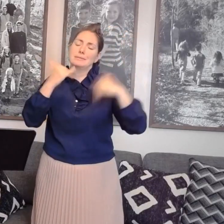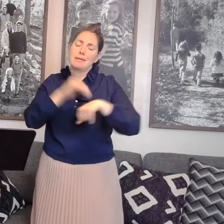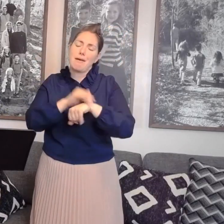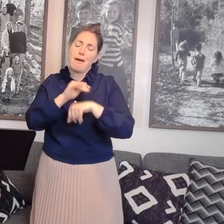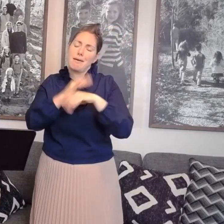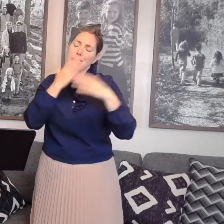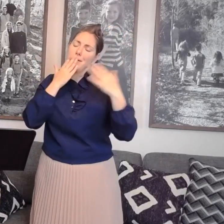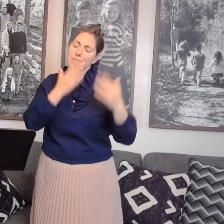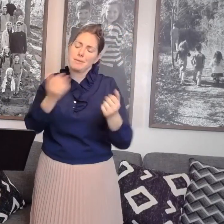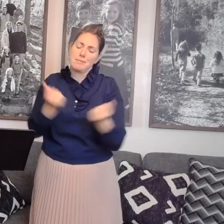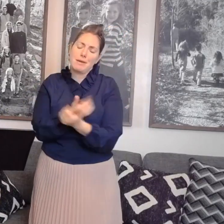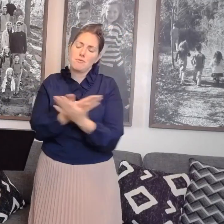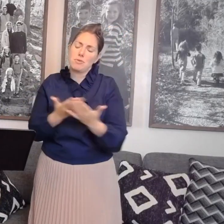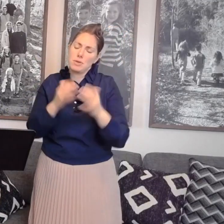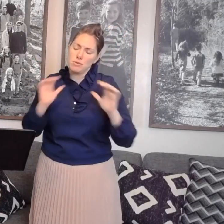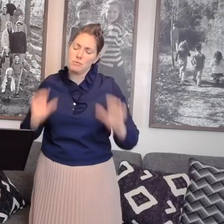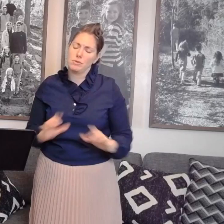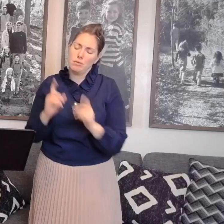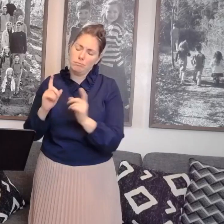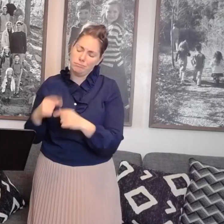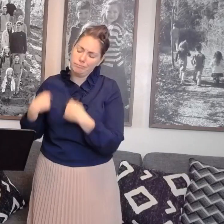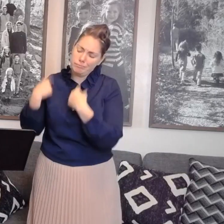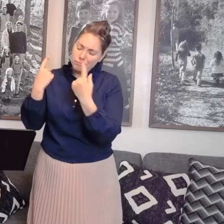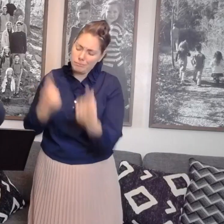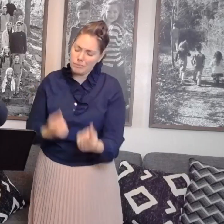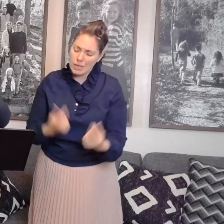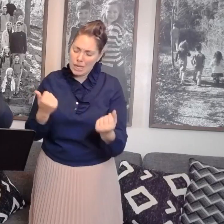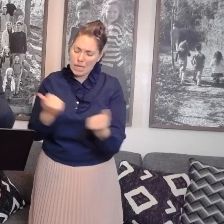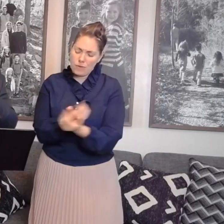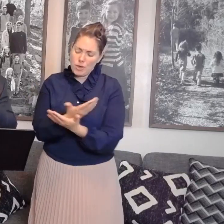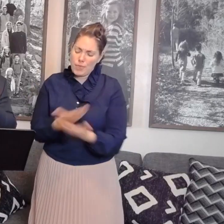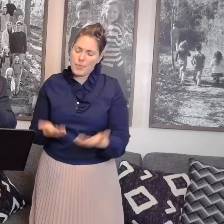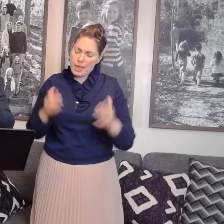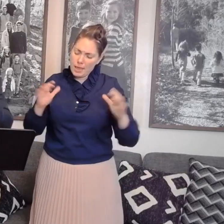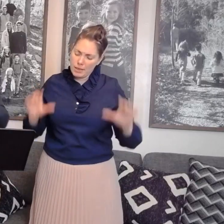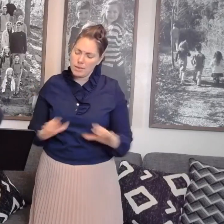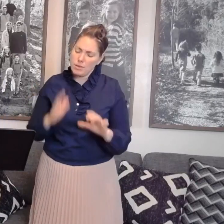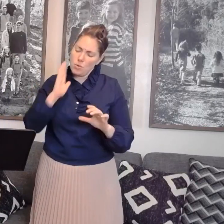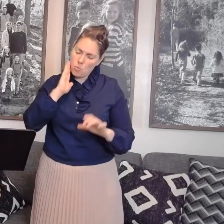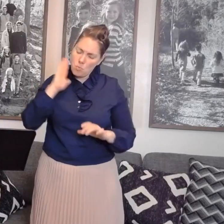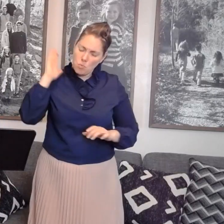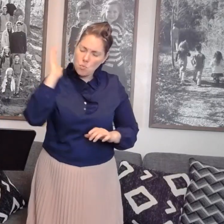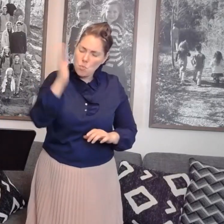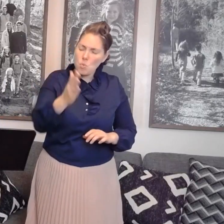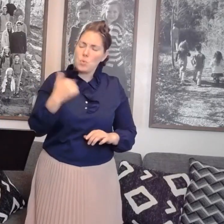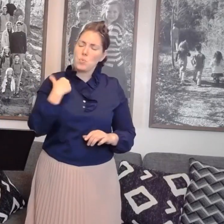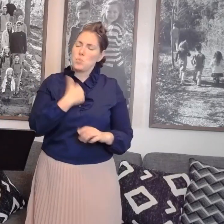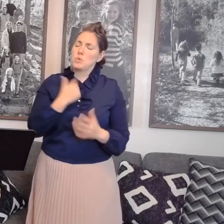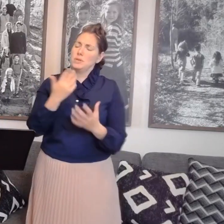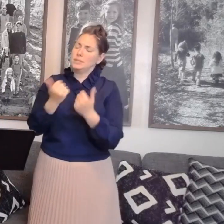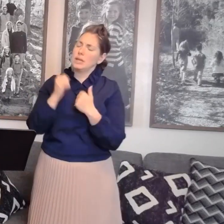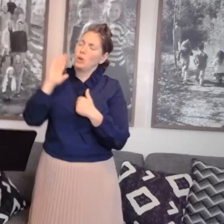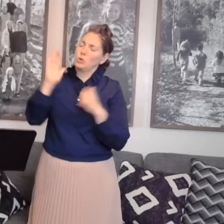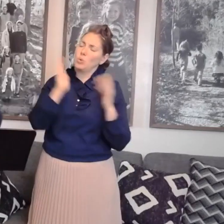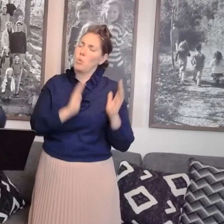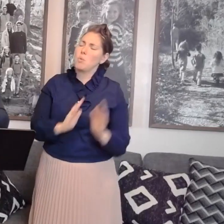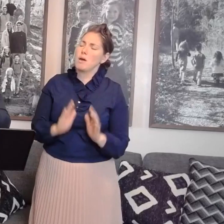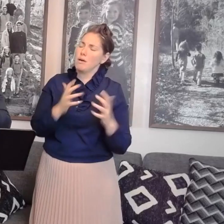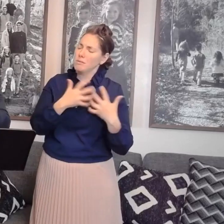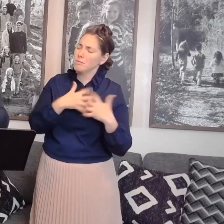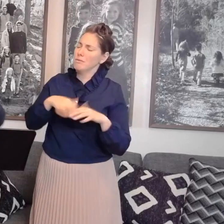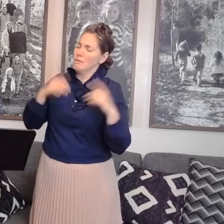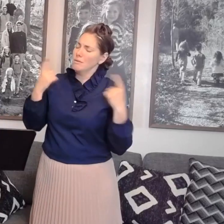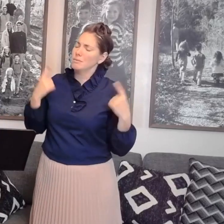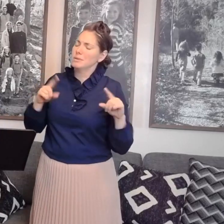for everything, God, that you've done, Lord. Everything that you're doing. We just desire your will to be done,